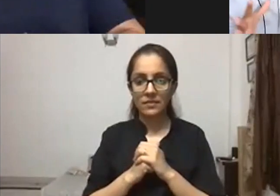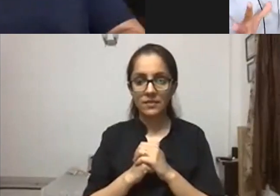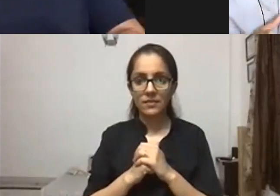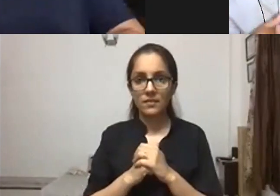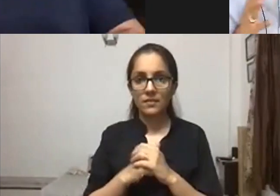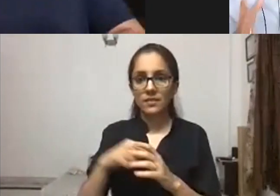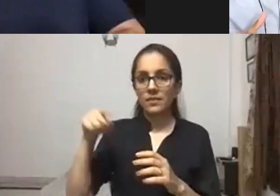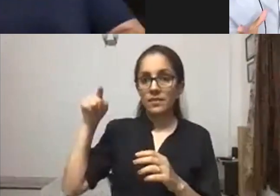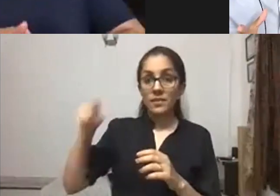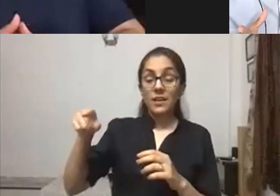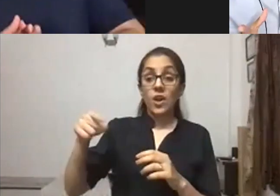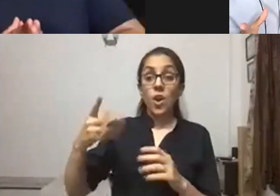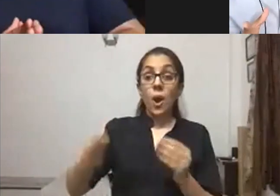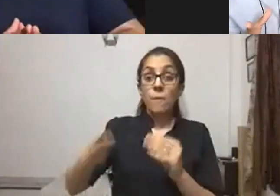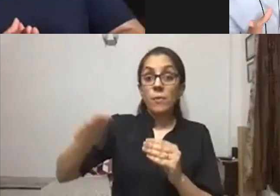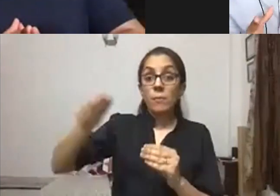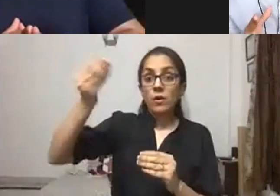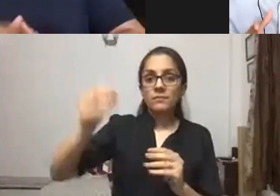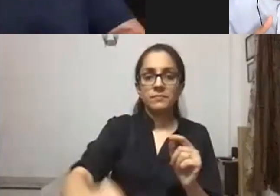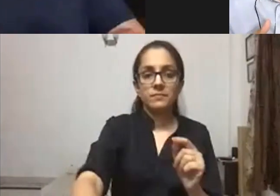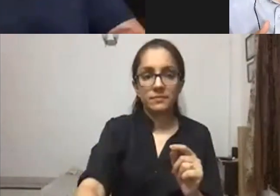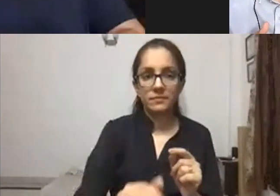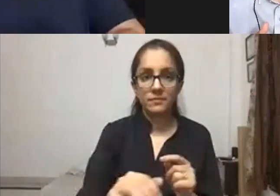It will not multiply.